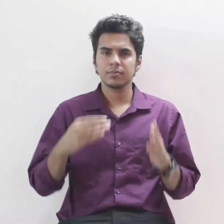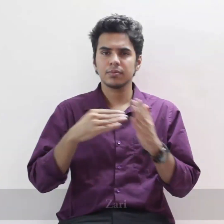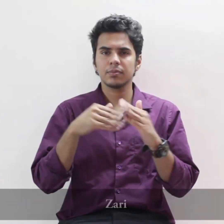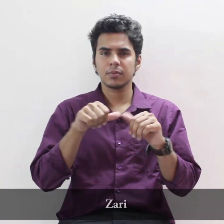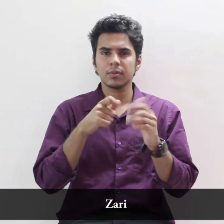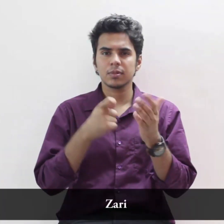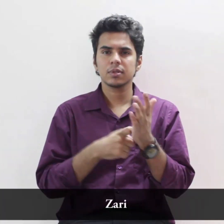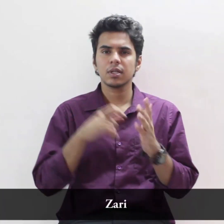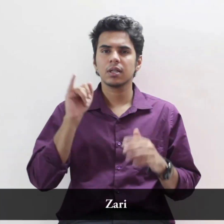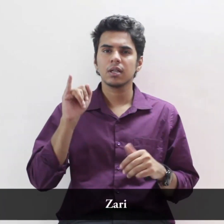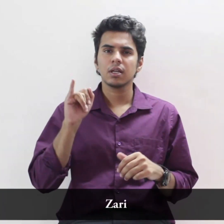Zari.